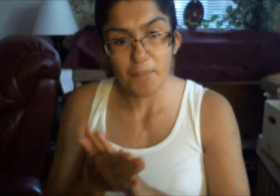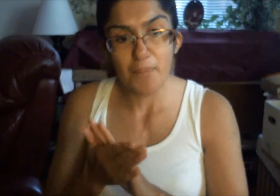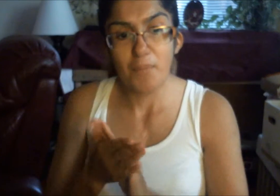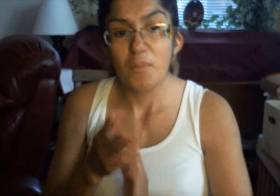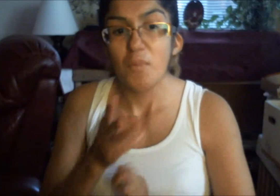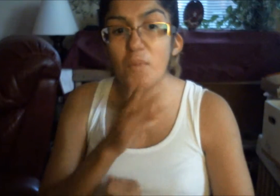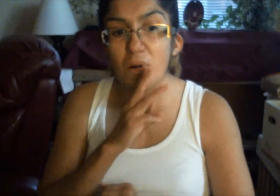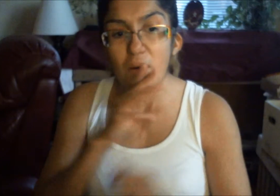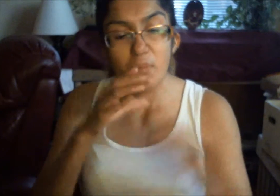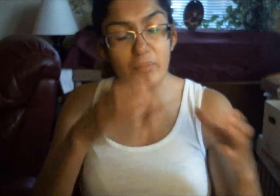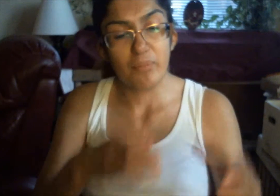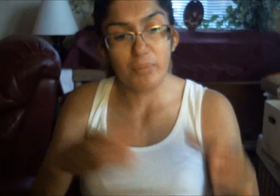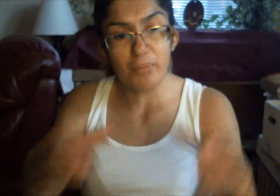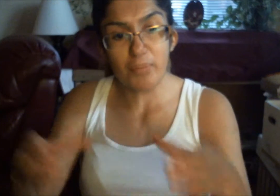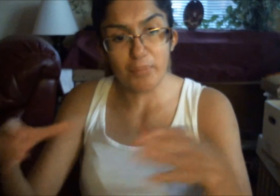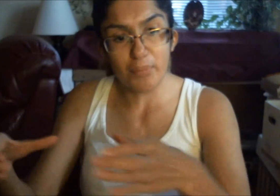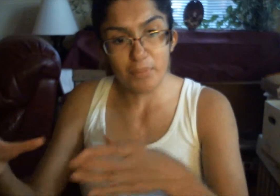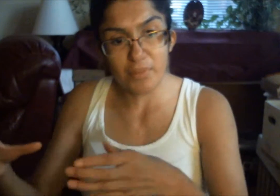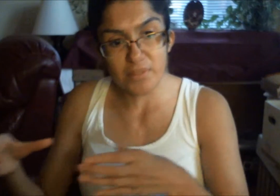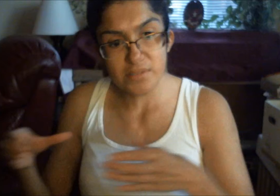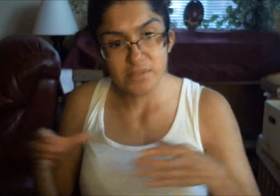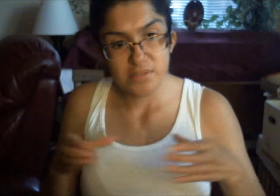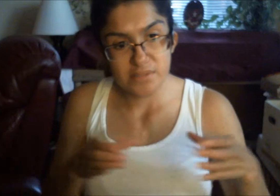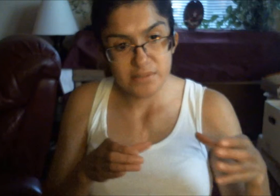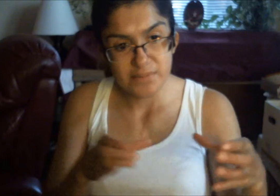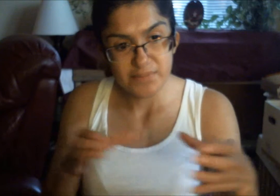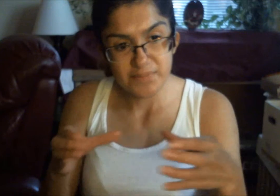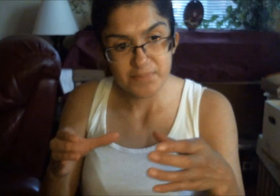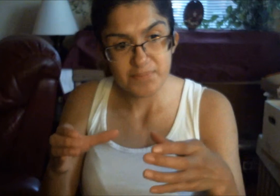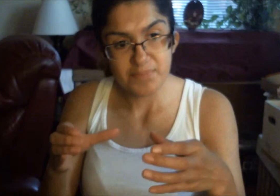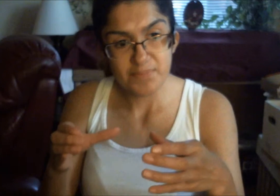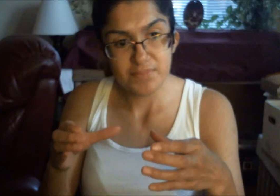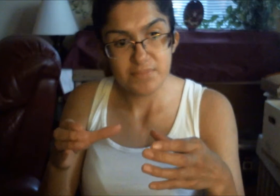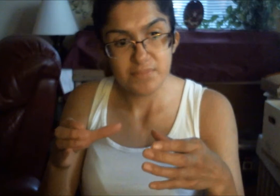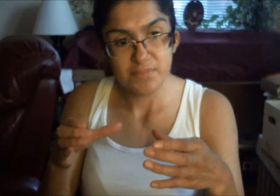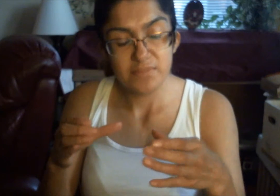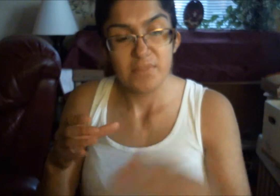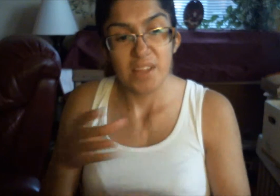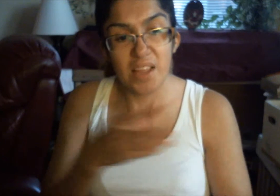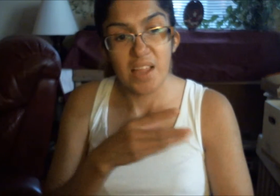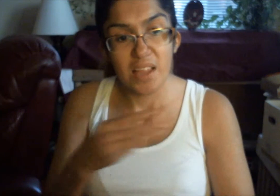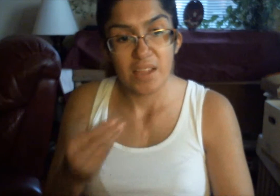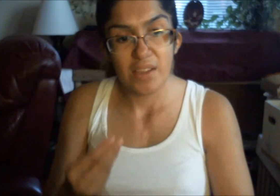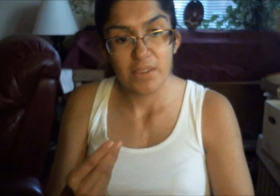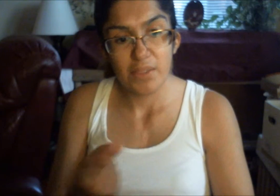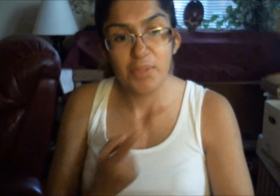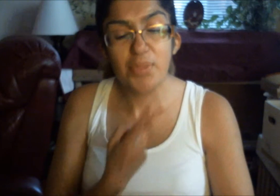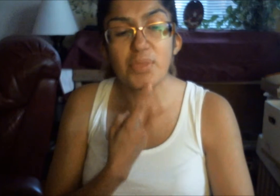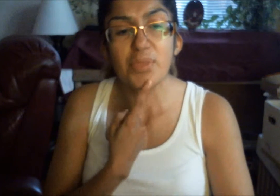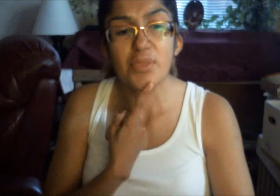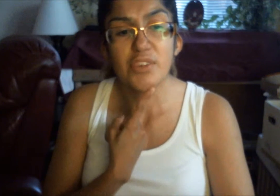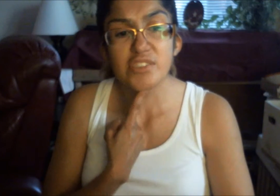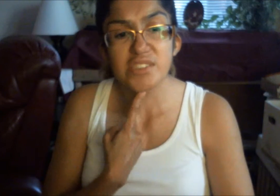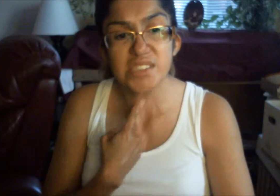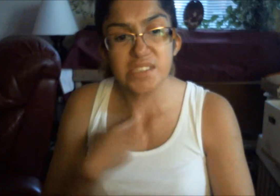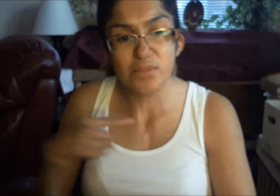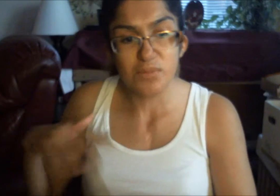crash test until we crash a car, and we don't want to crash a prototype. We only have 3 prototypes, so we would be